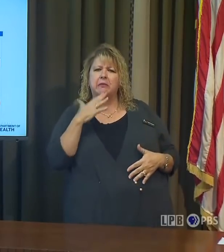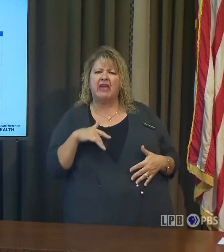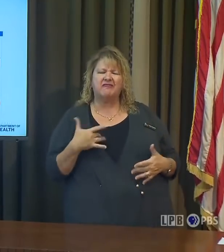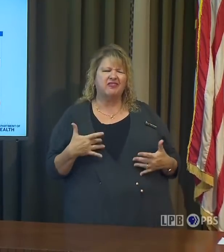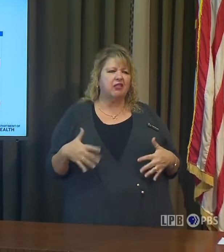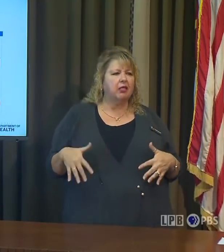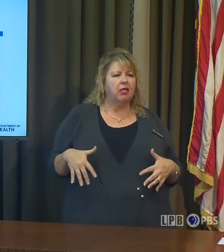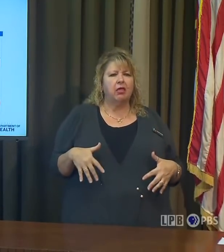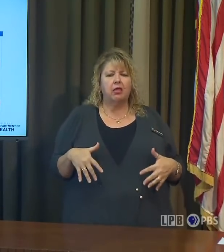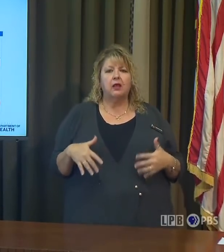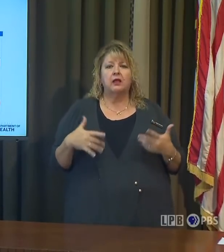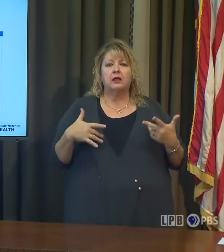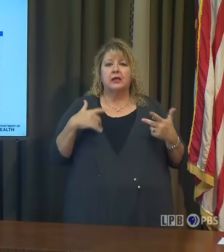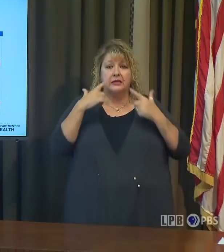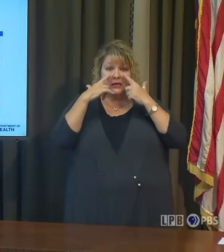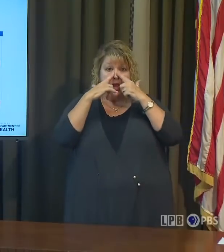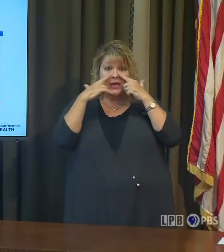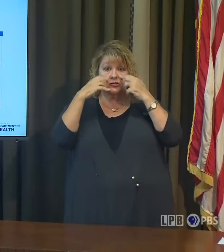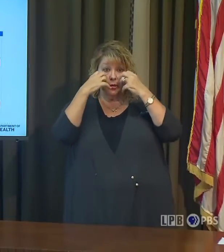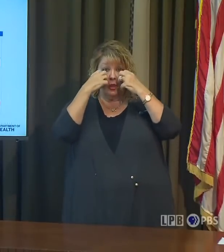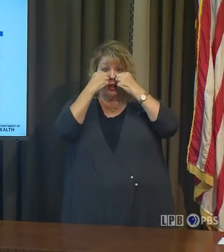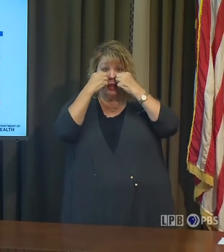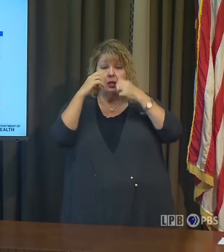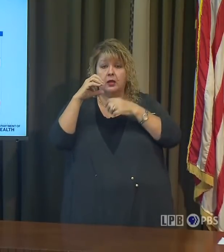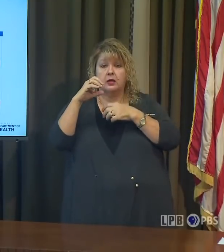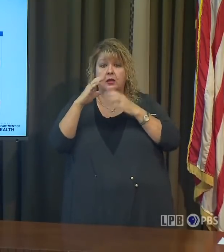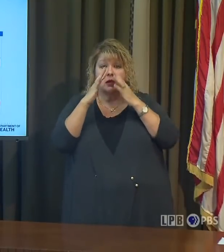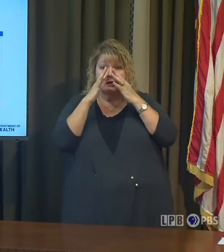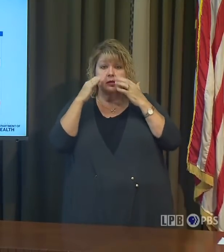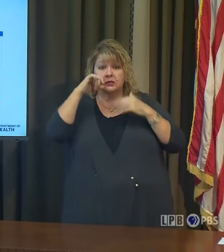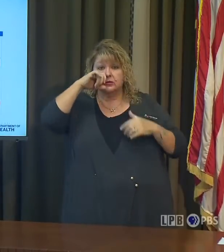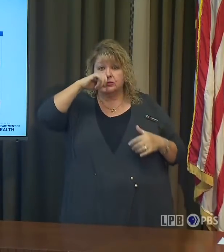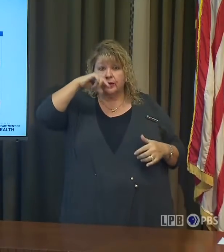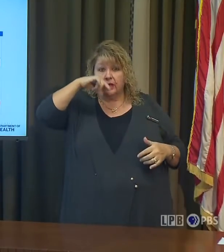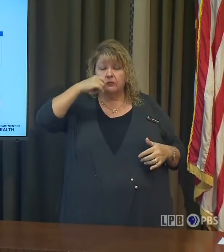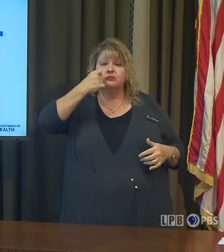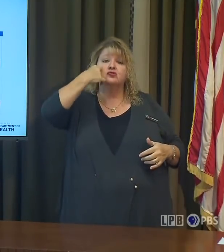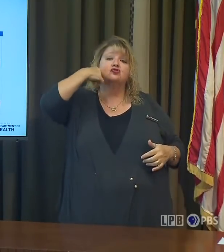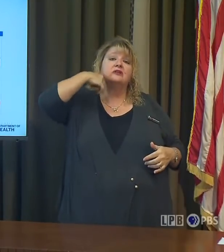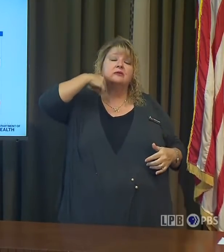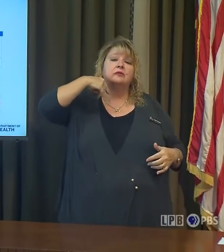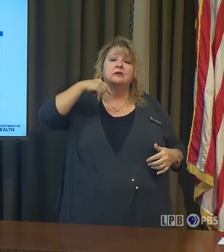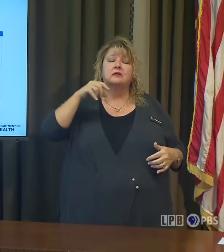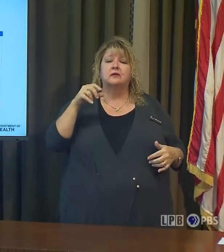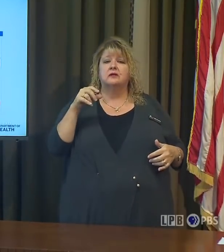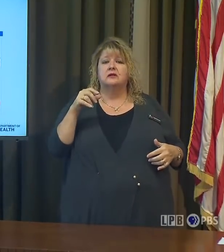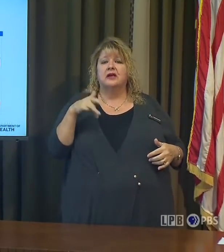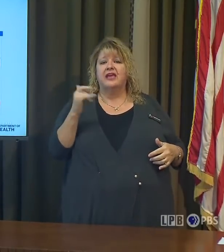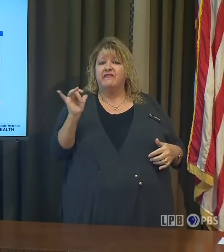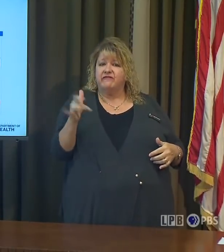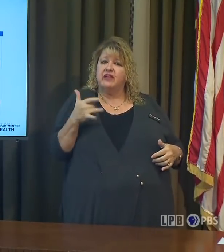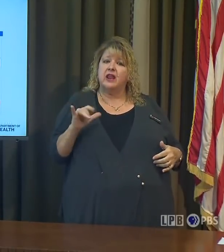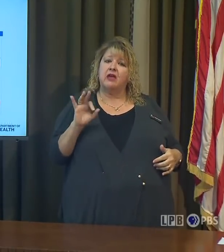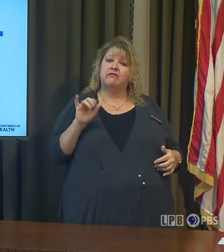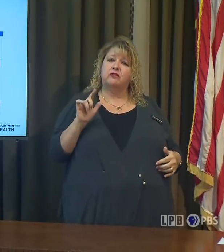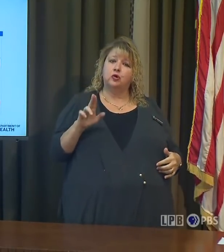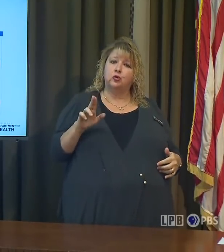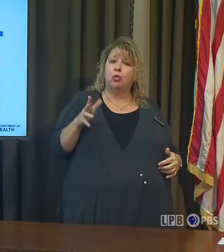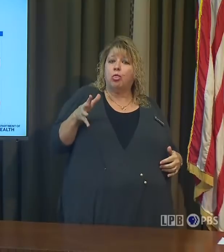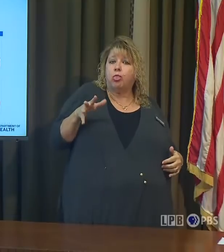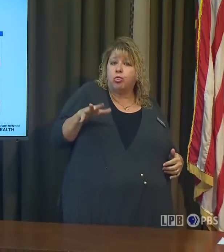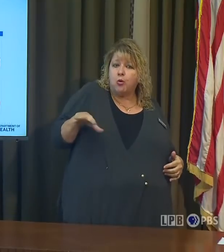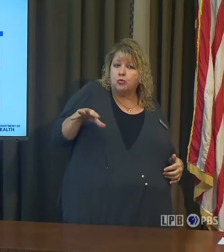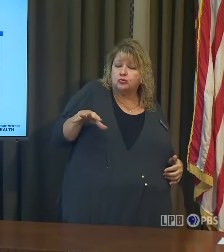down, nasal congestion, sinus drip, feeling like a URI, flu-like symptoms. Those are, generally